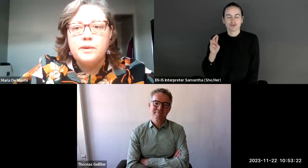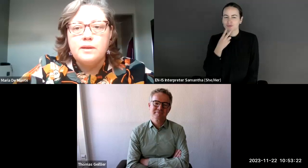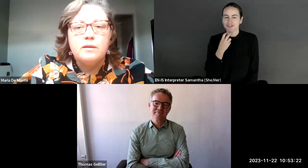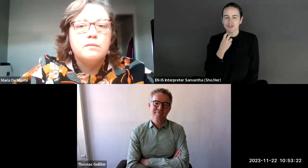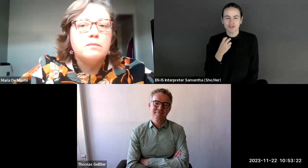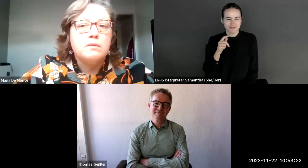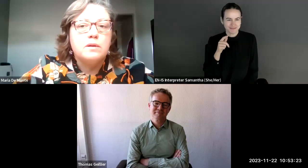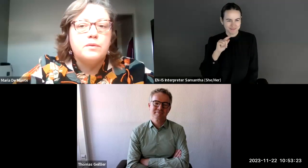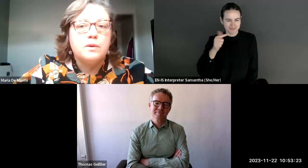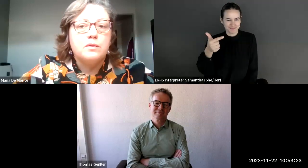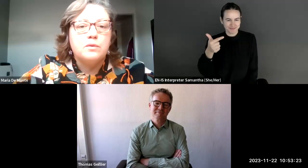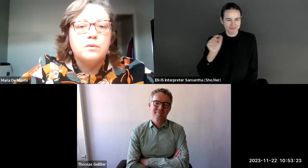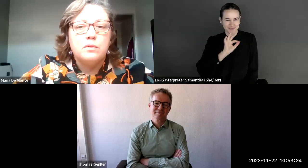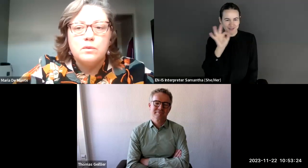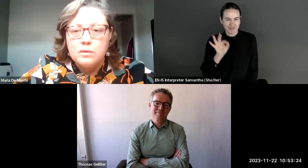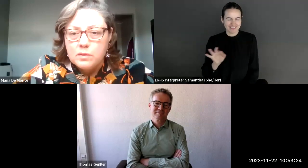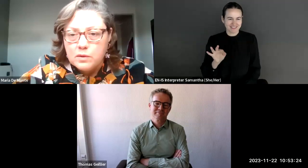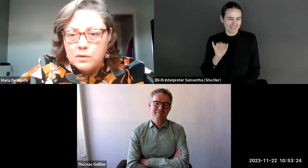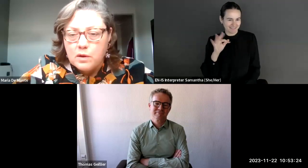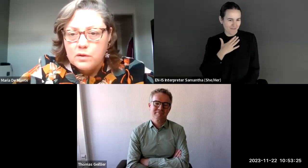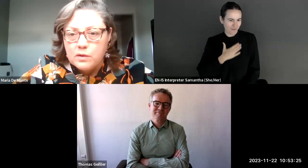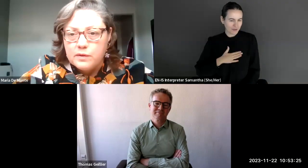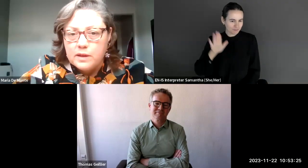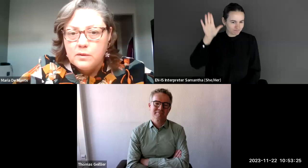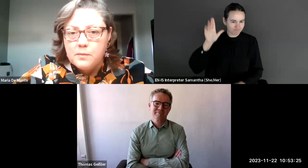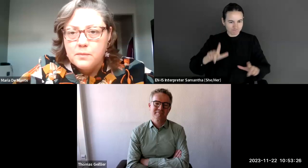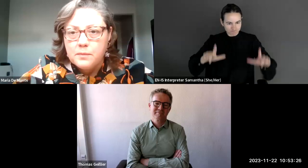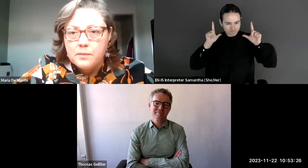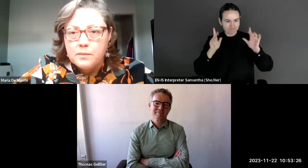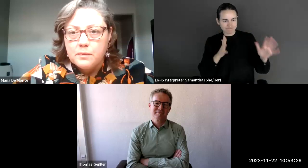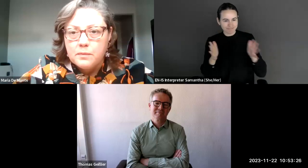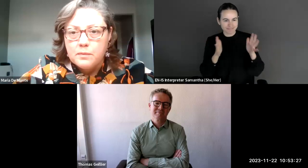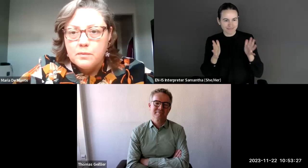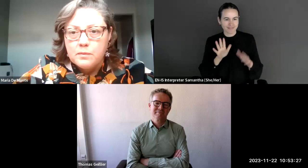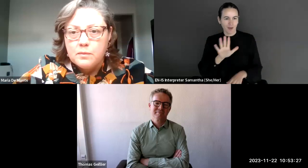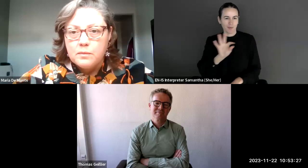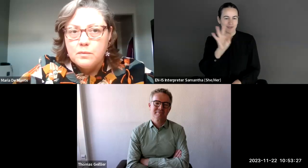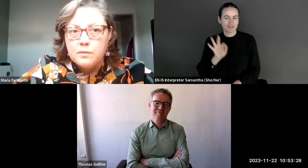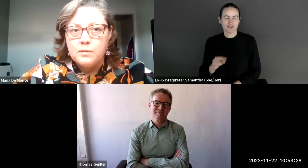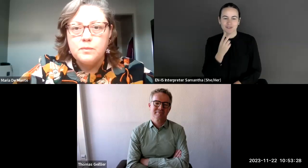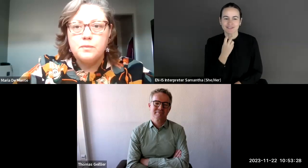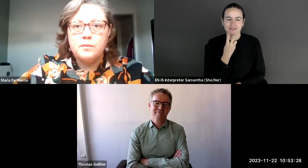Krister, you're pinned. If you want to turn on your video.